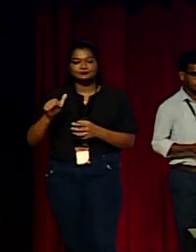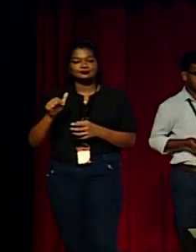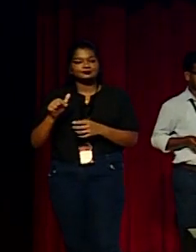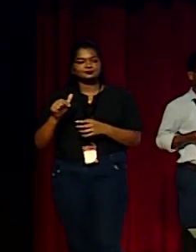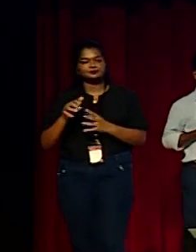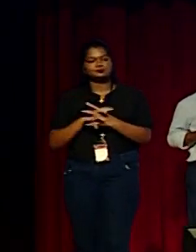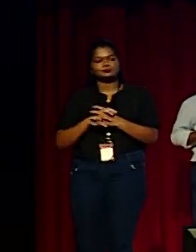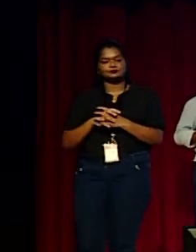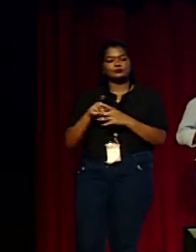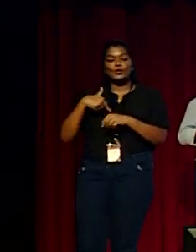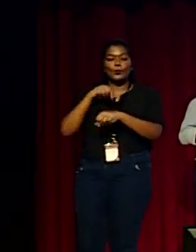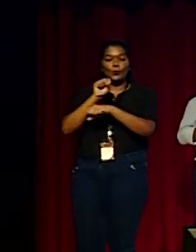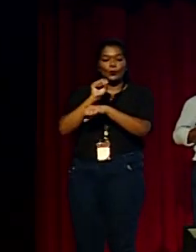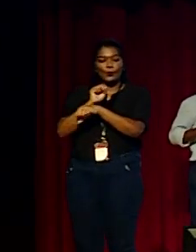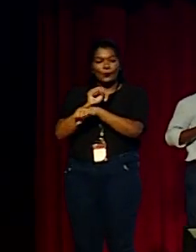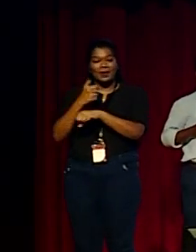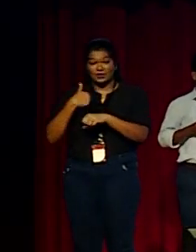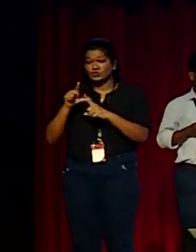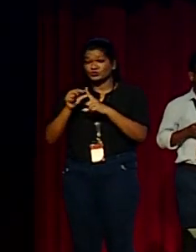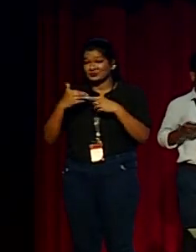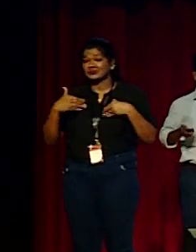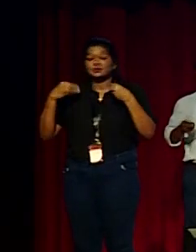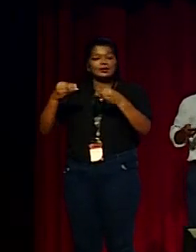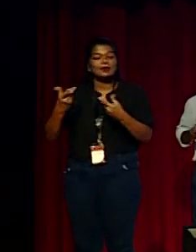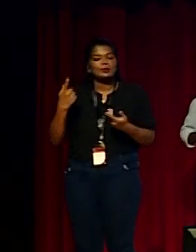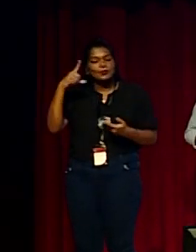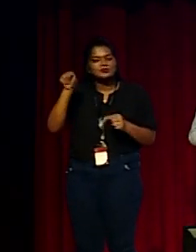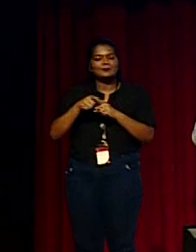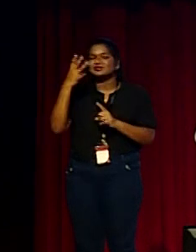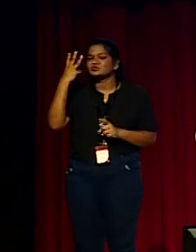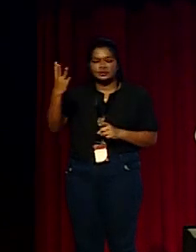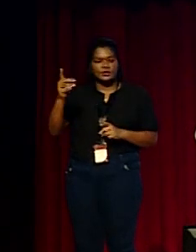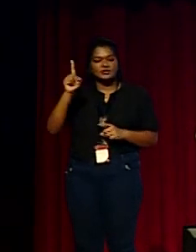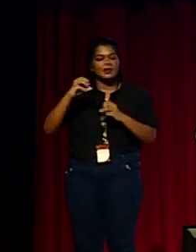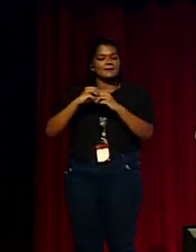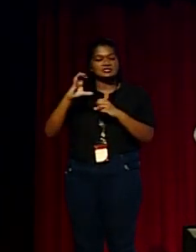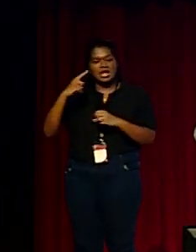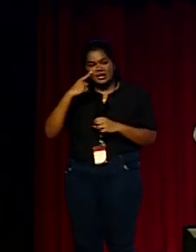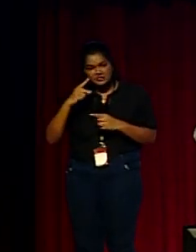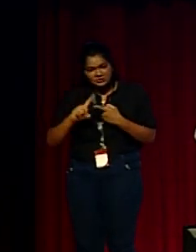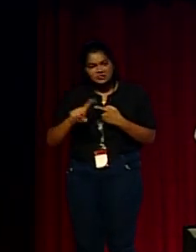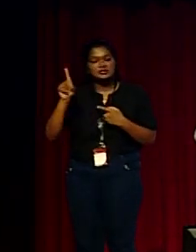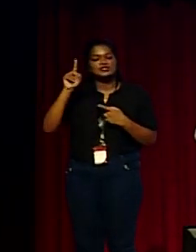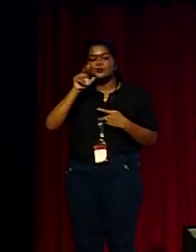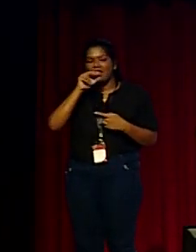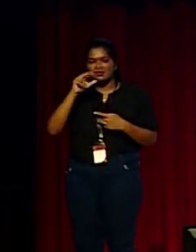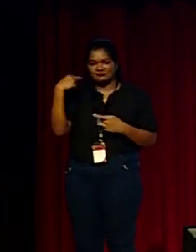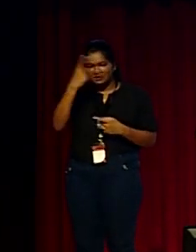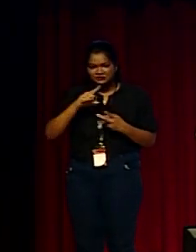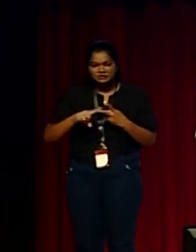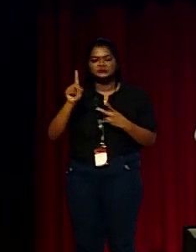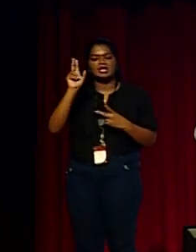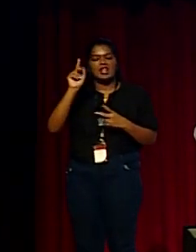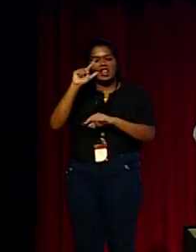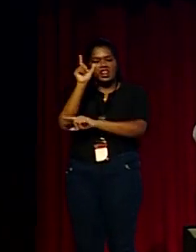proposed work. So our proposed work has 3 subcomponents. One is BCI subsystem, one is speller interface, and one is